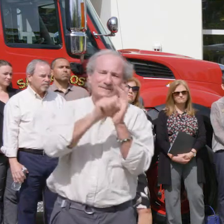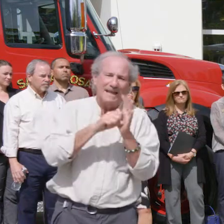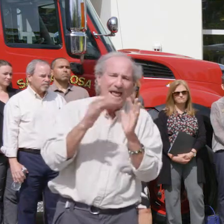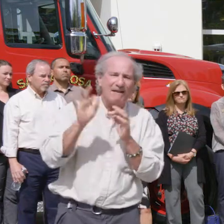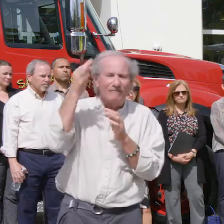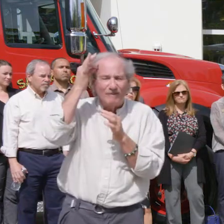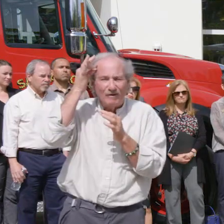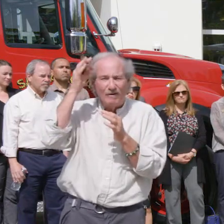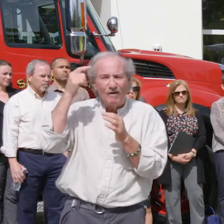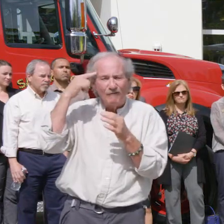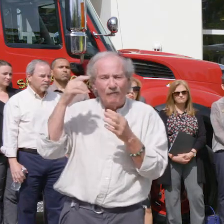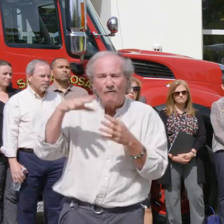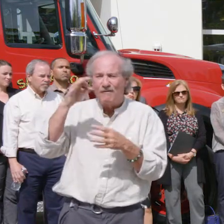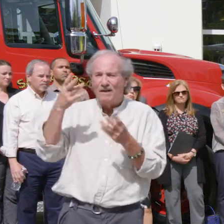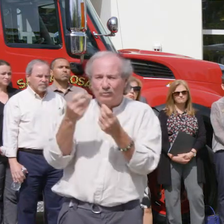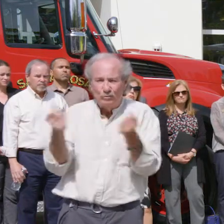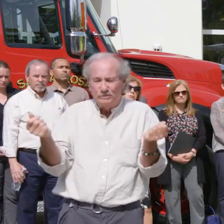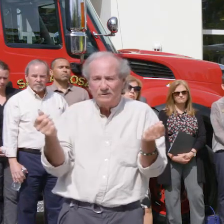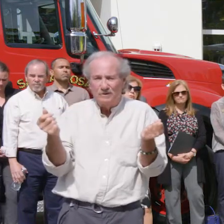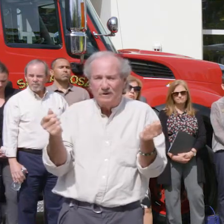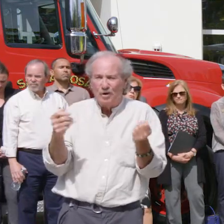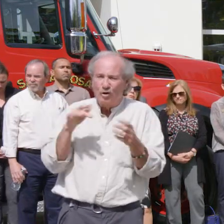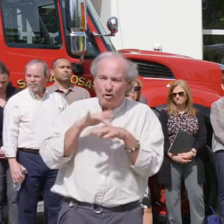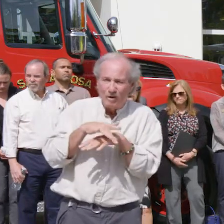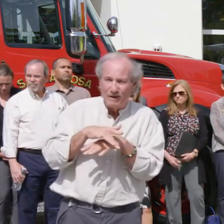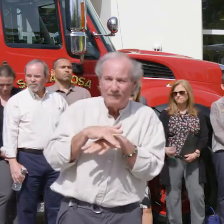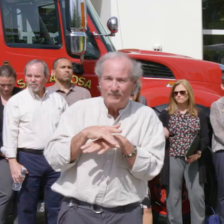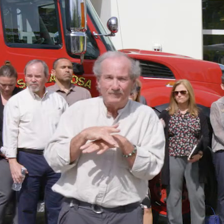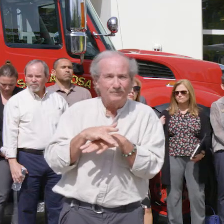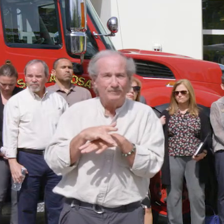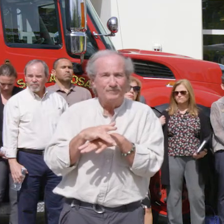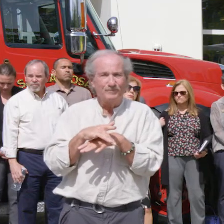with the locals to get solutions. Early on,